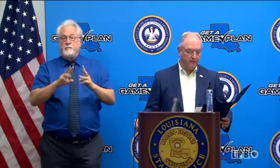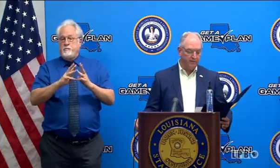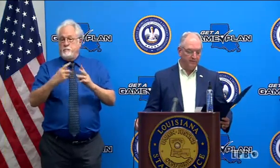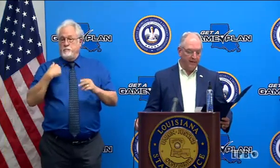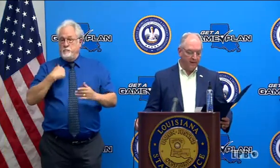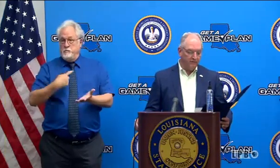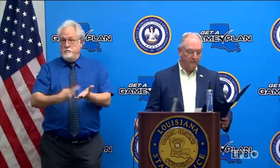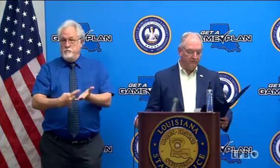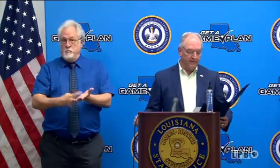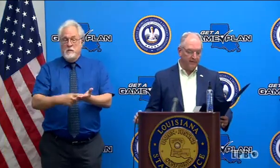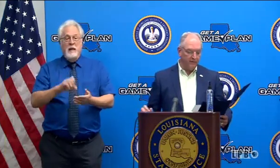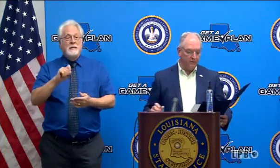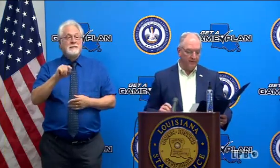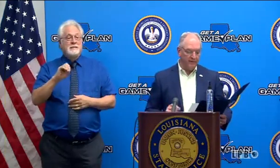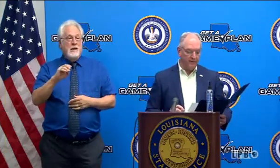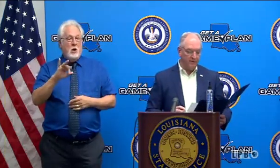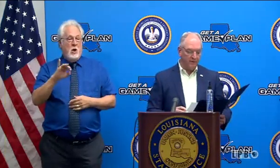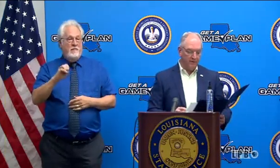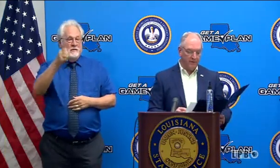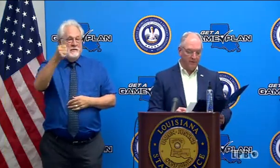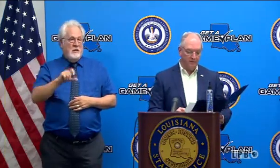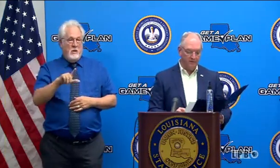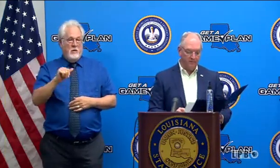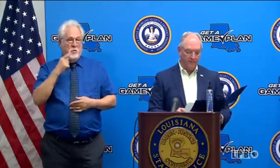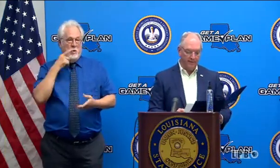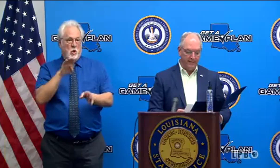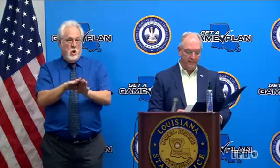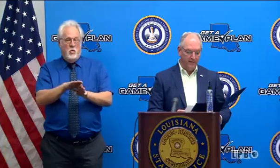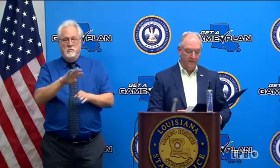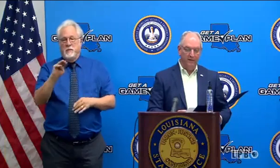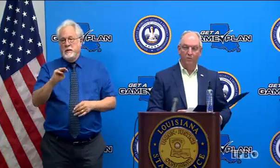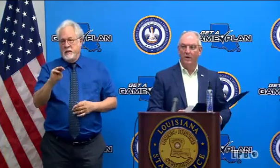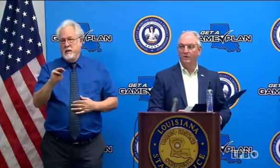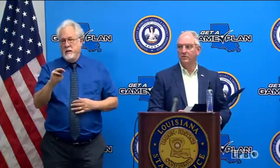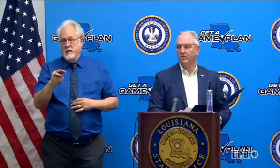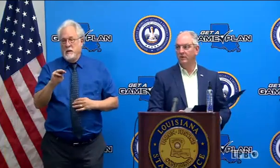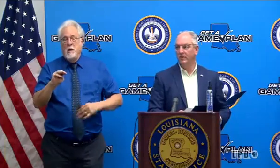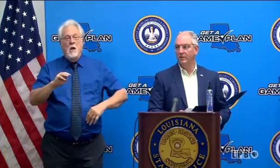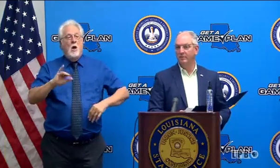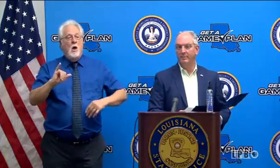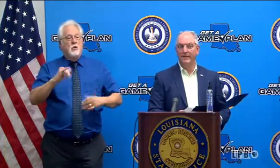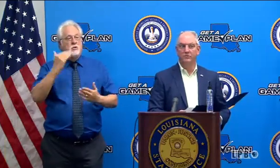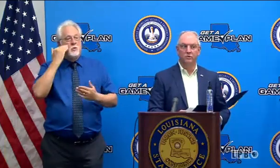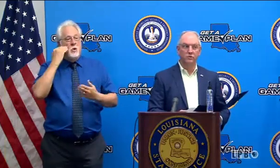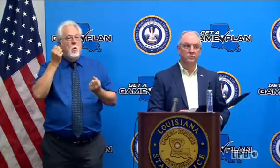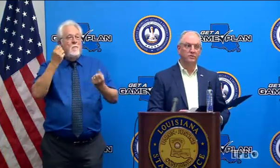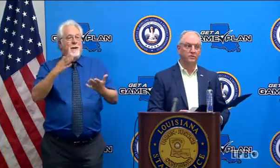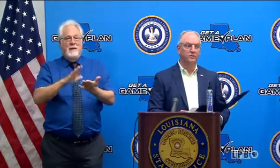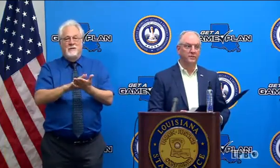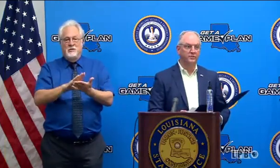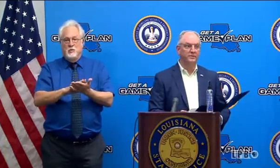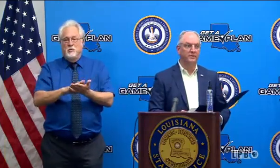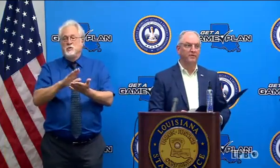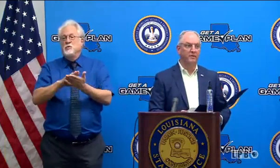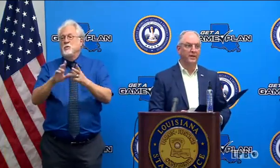we're discussing, state offices in South Louisiana are going to be closed on Monday. We also know that many schools and school districts have already